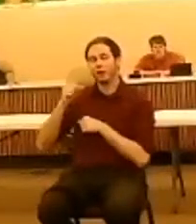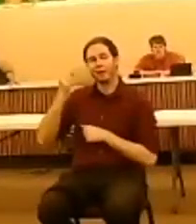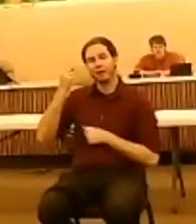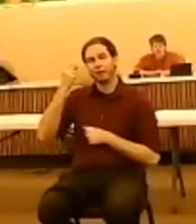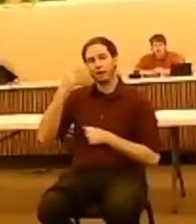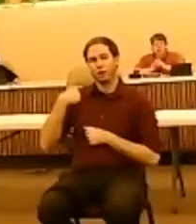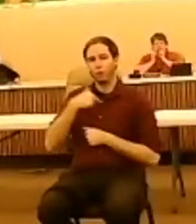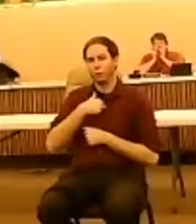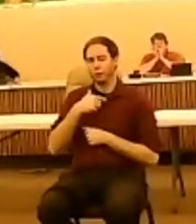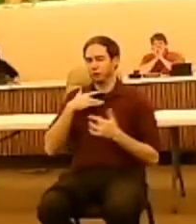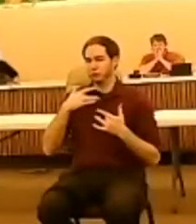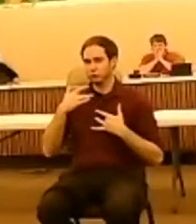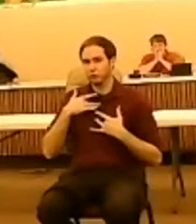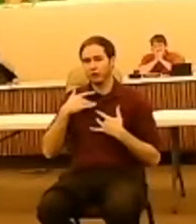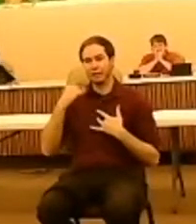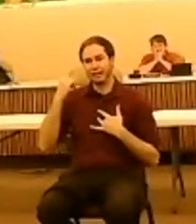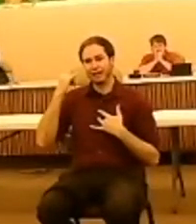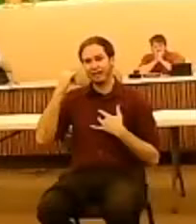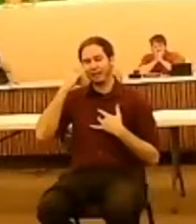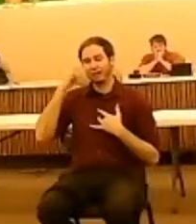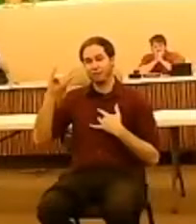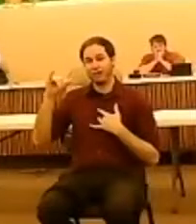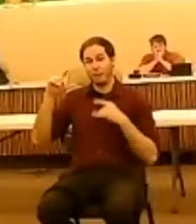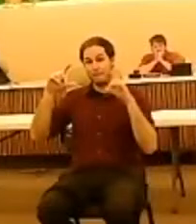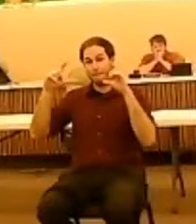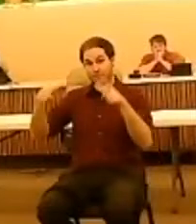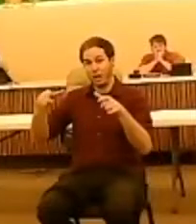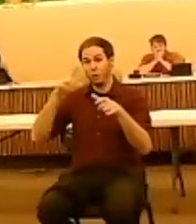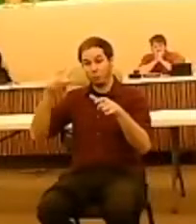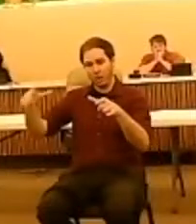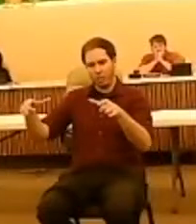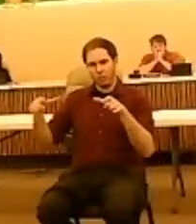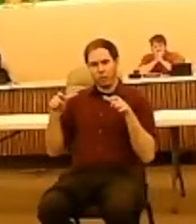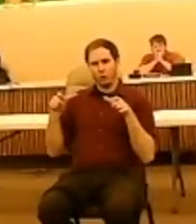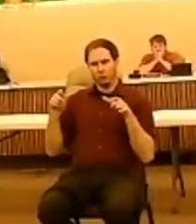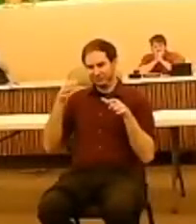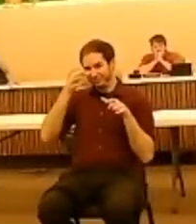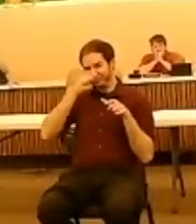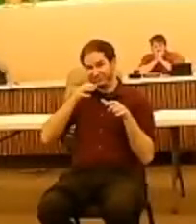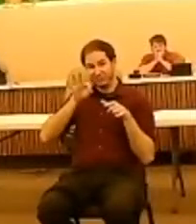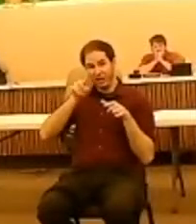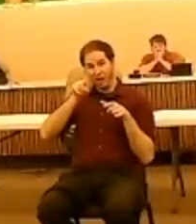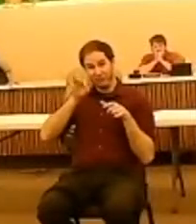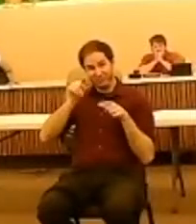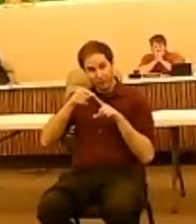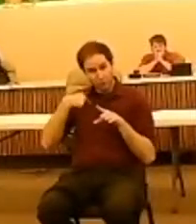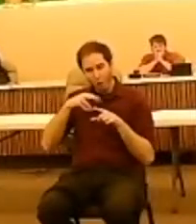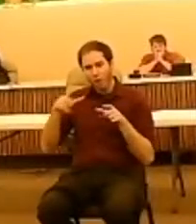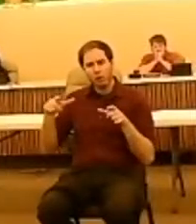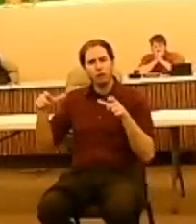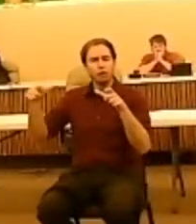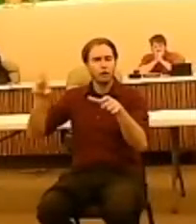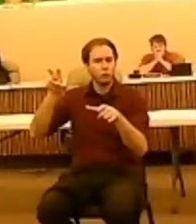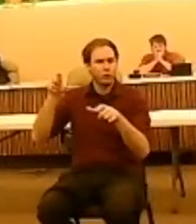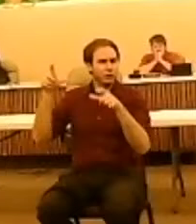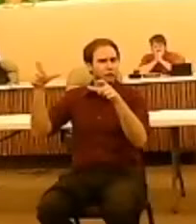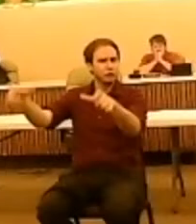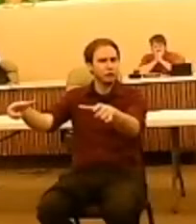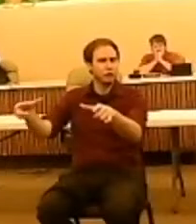thing is we were just worried about how close the ponds would be coming. Are they going to be like 100-foot back or 200-foot